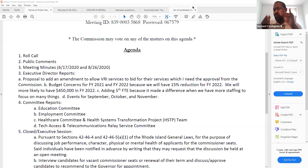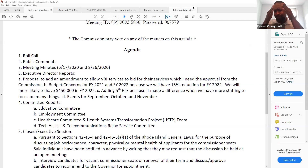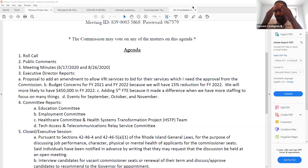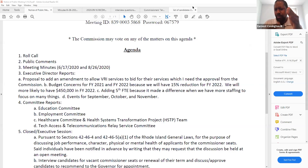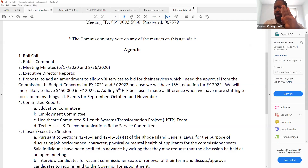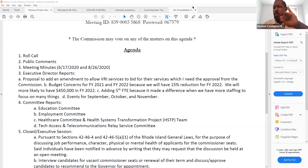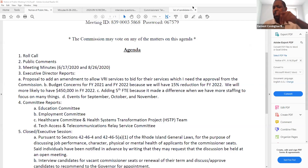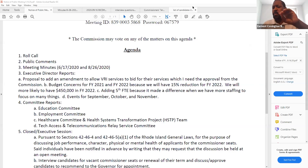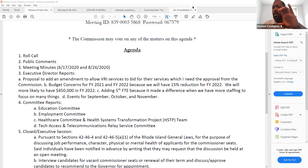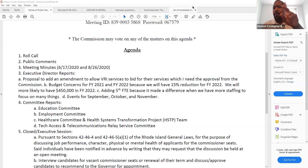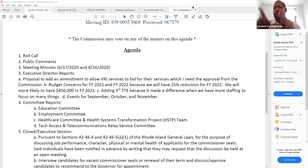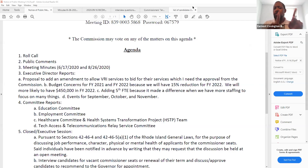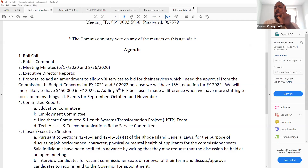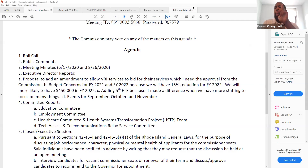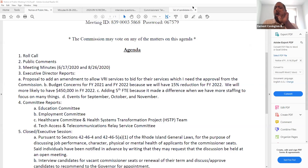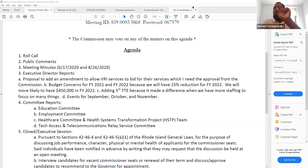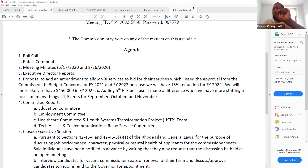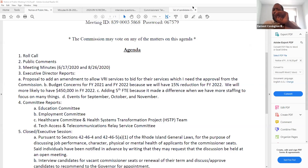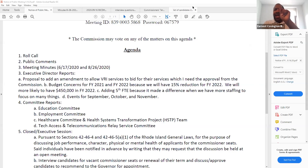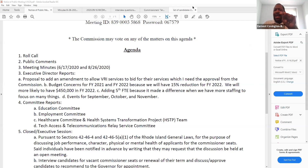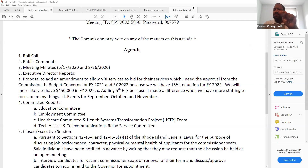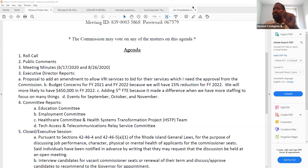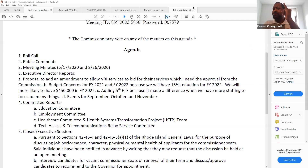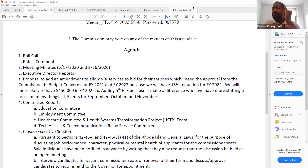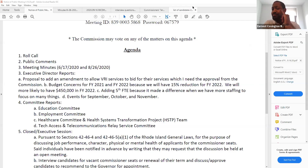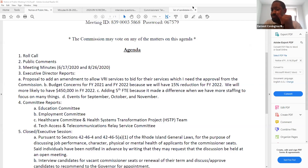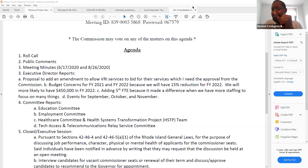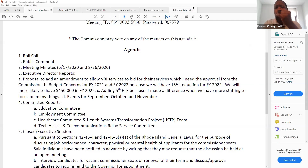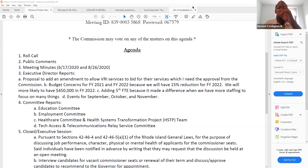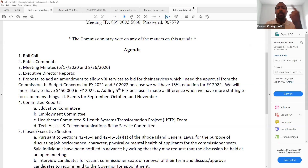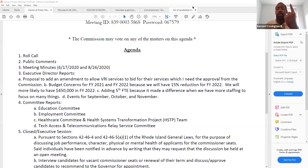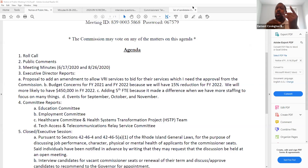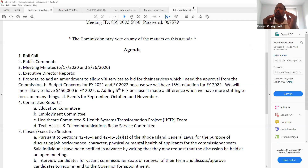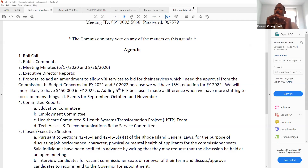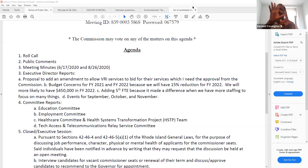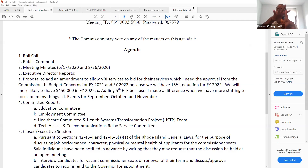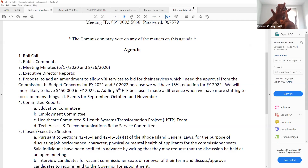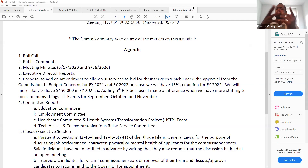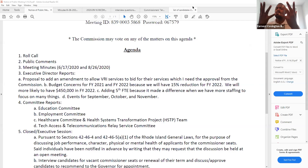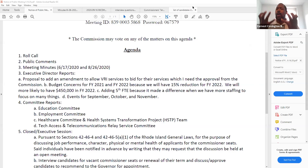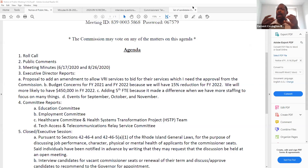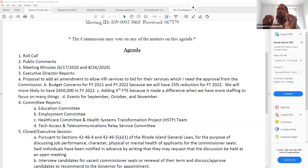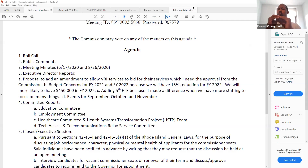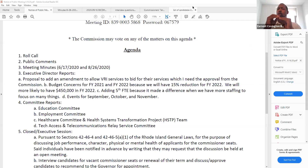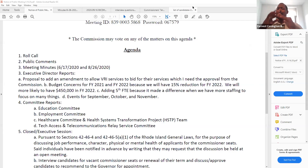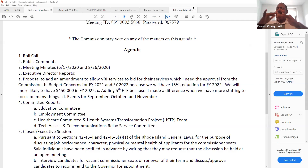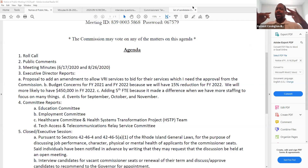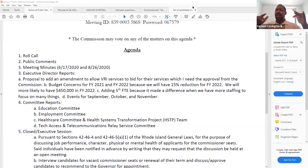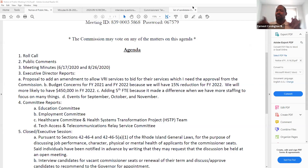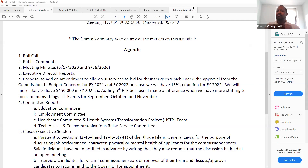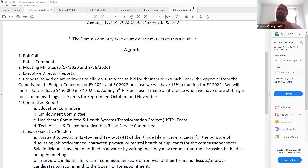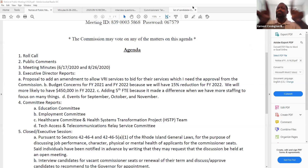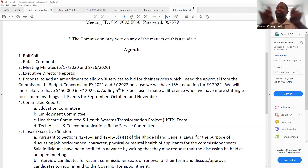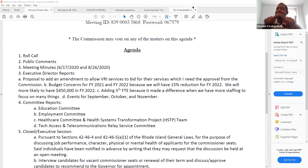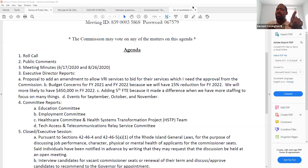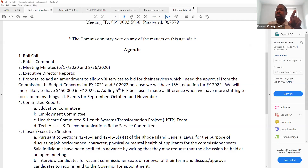We're going to be bringing in more people to focus on BIPOC people, to make sure that there's more equity. We